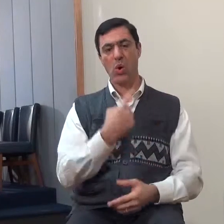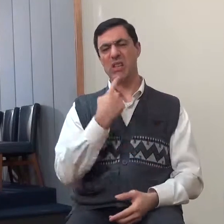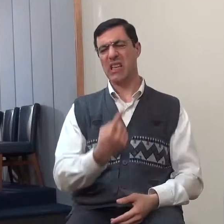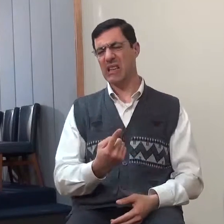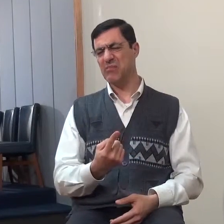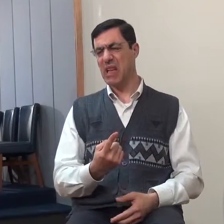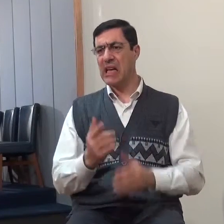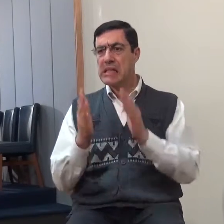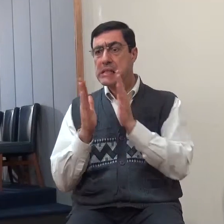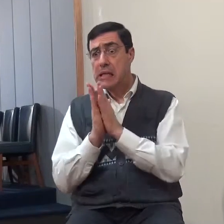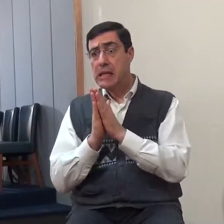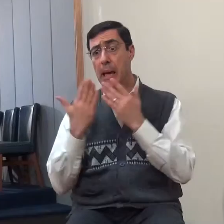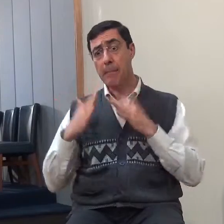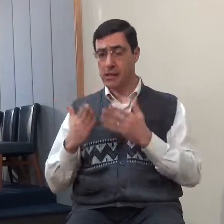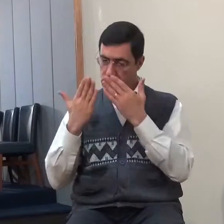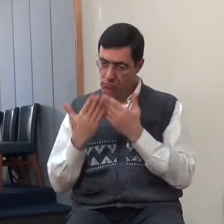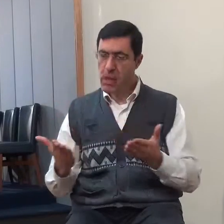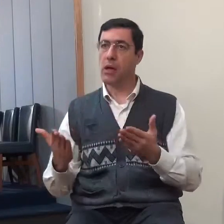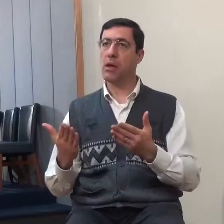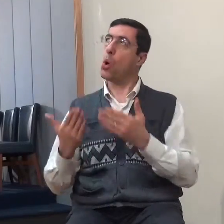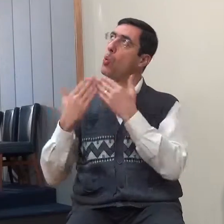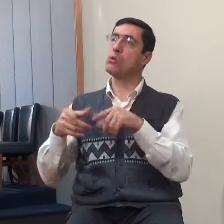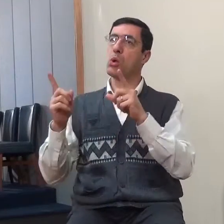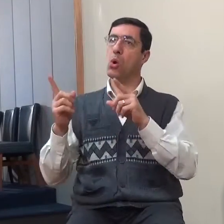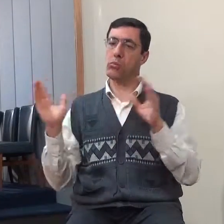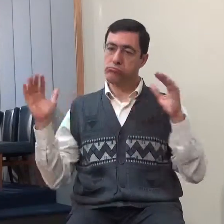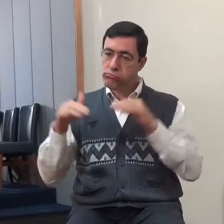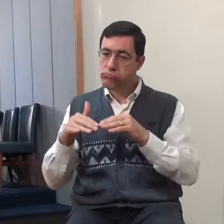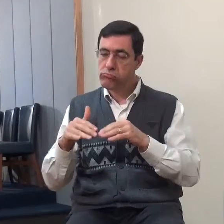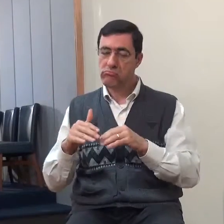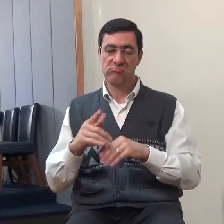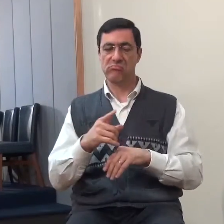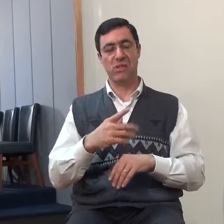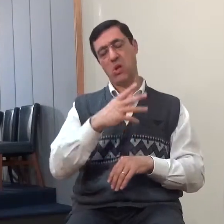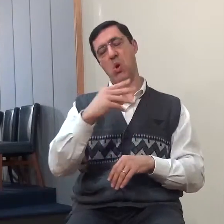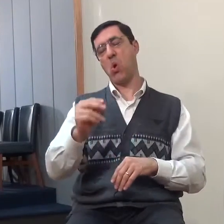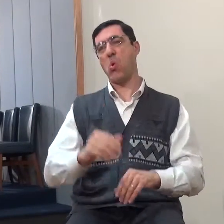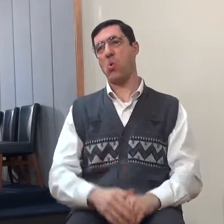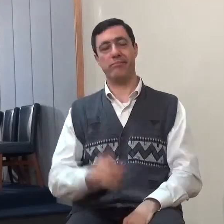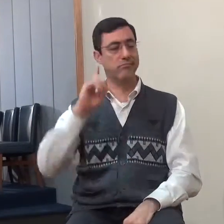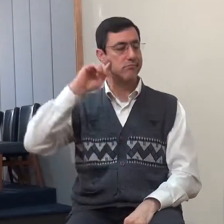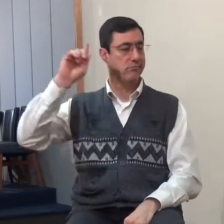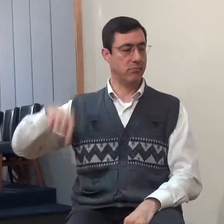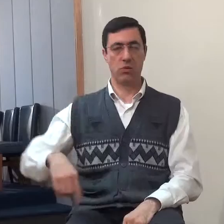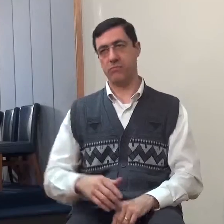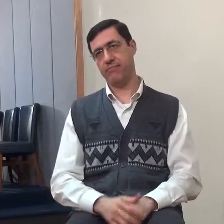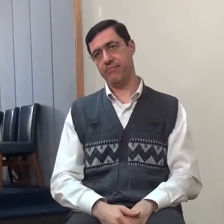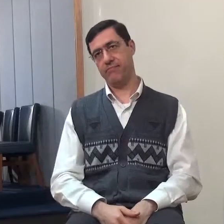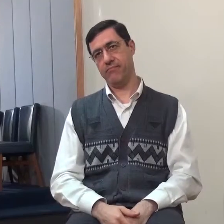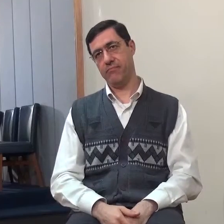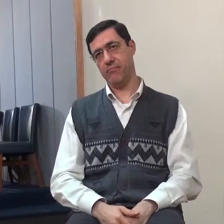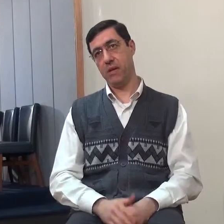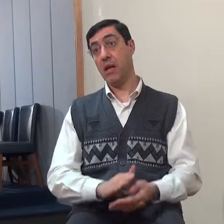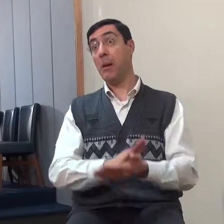don't keep it. But those people are in very great danger of falling foul of verse 19. In fact,